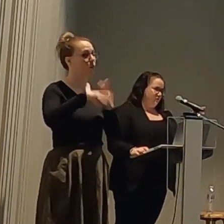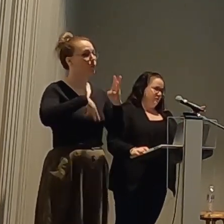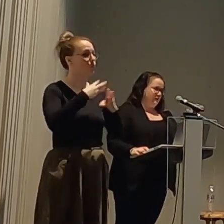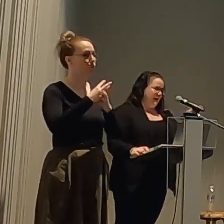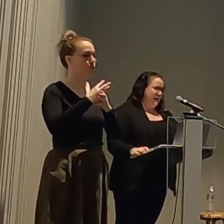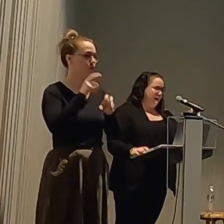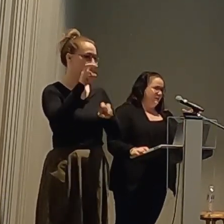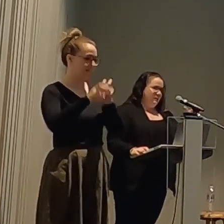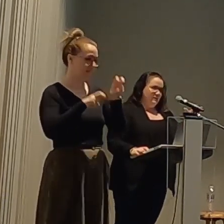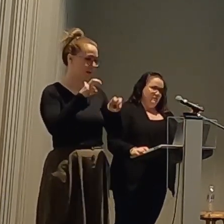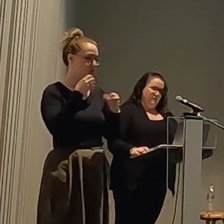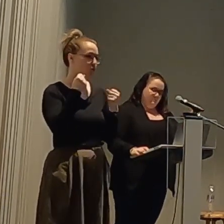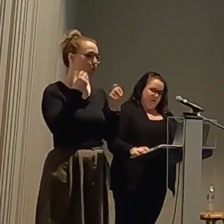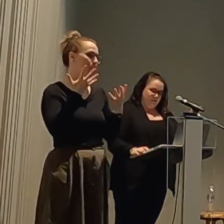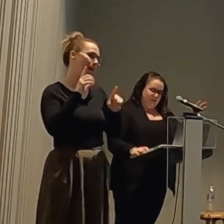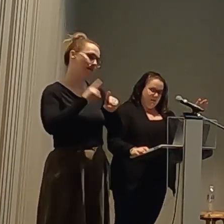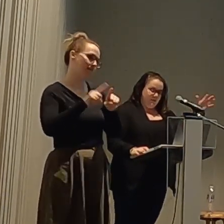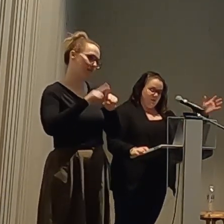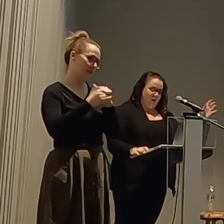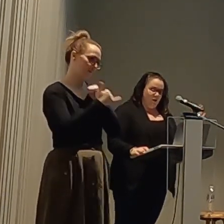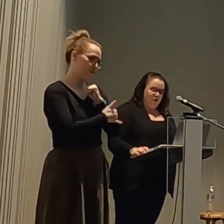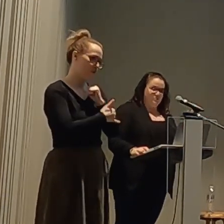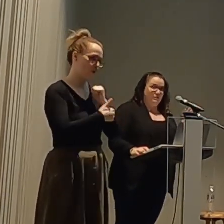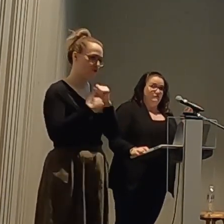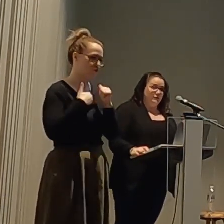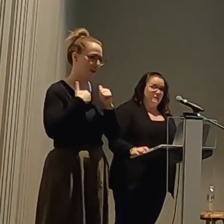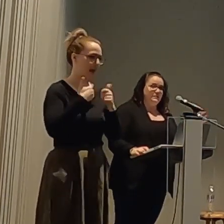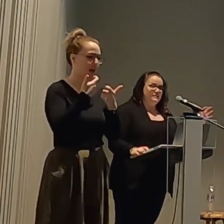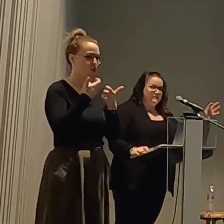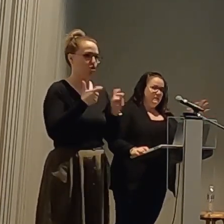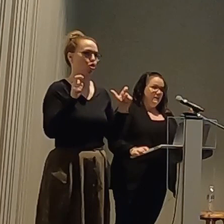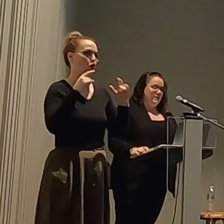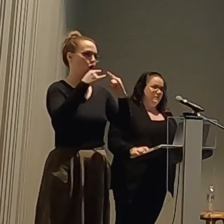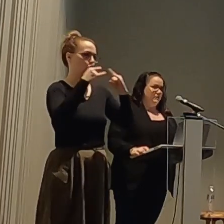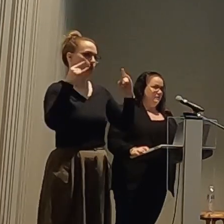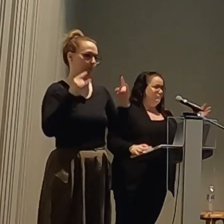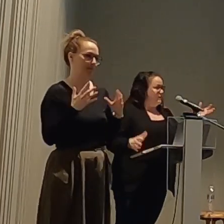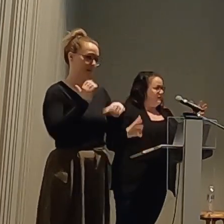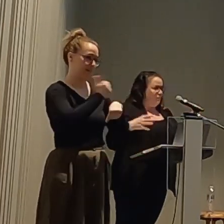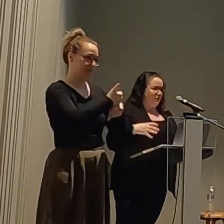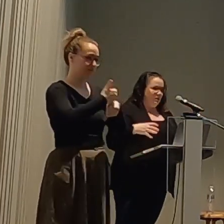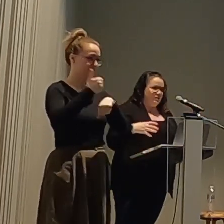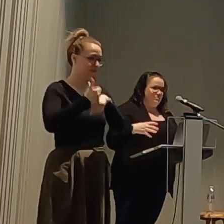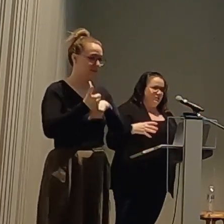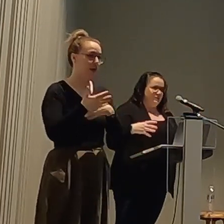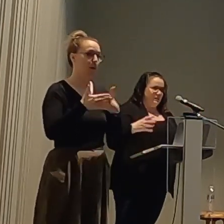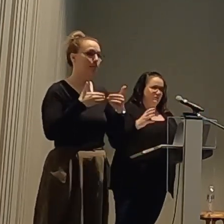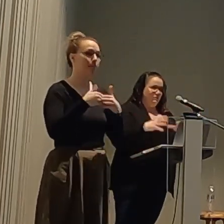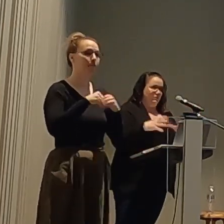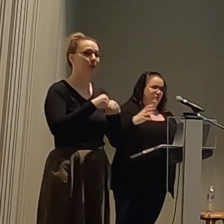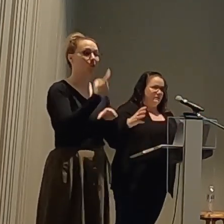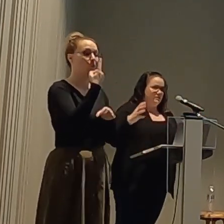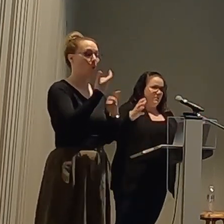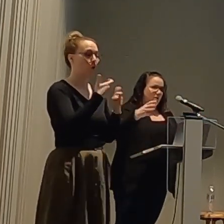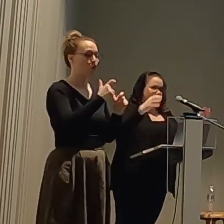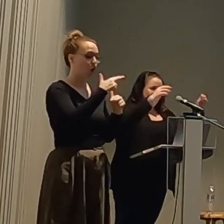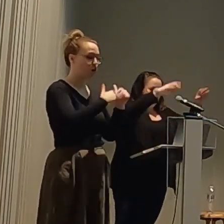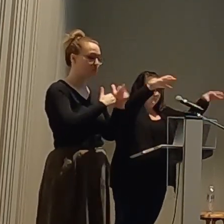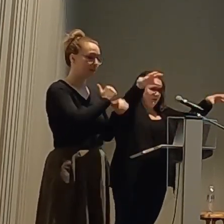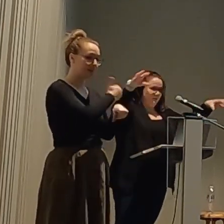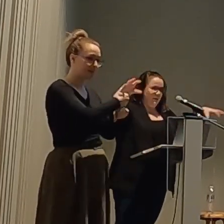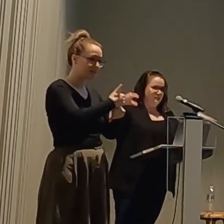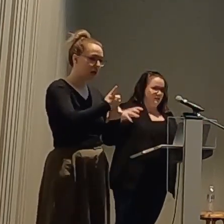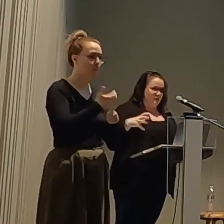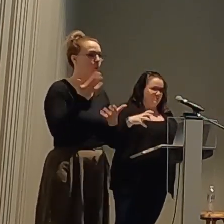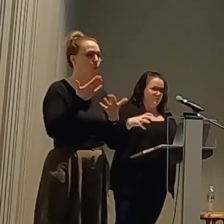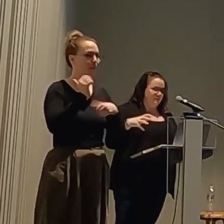different countries had basically these large pavilions, either within one large building or in